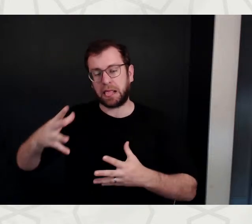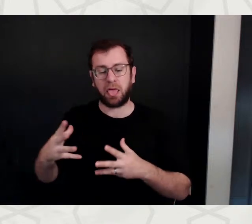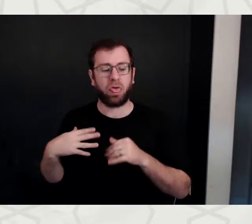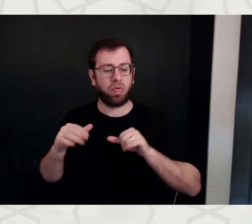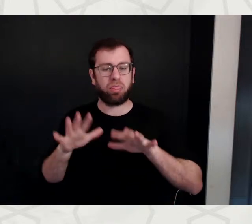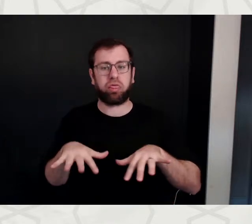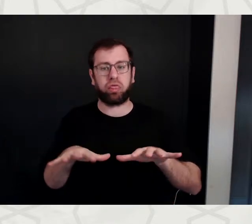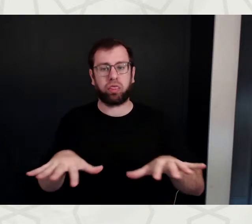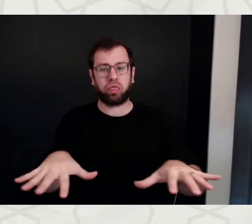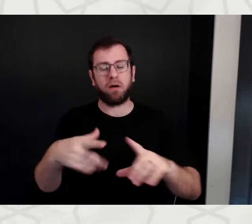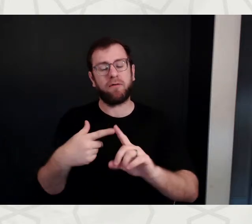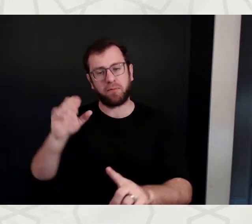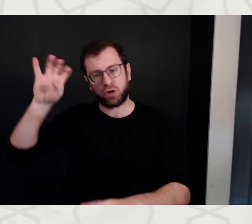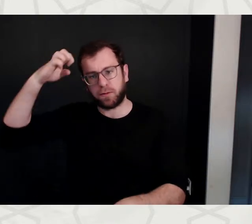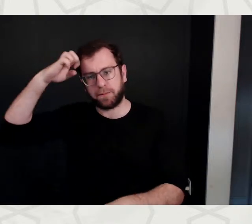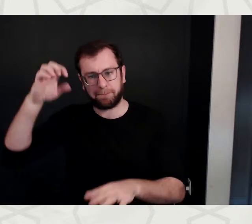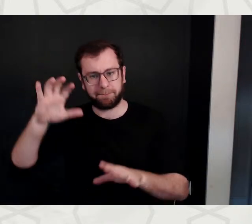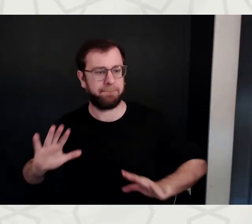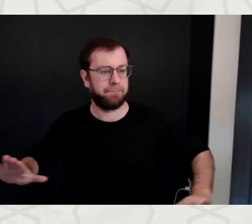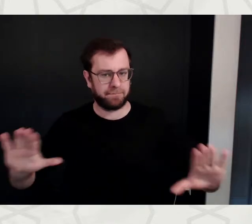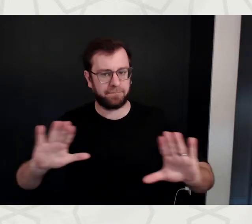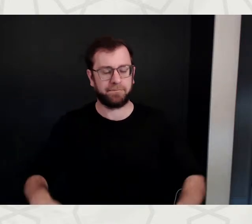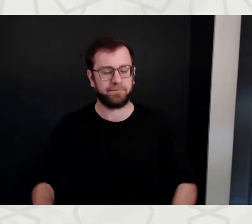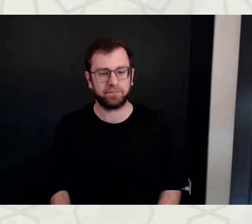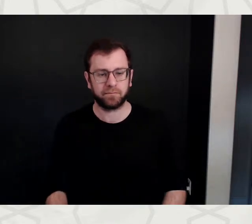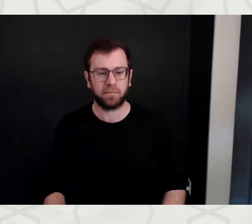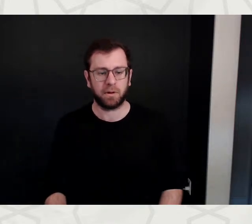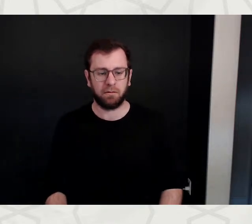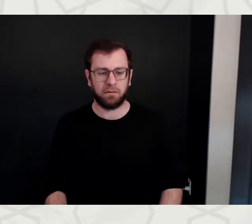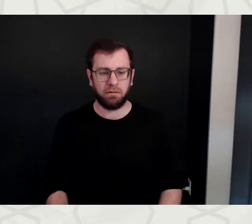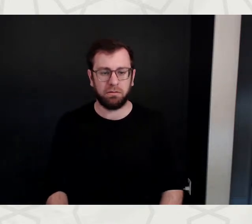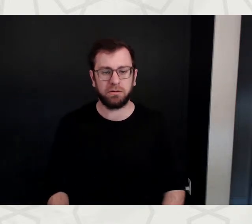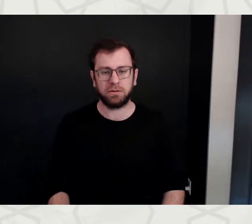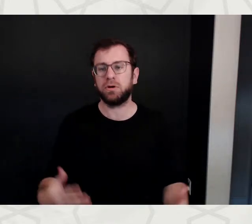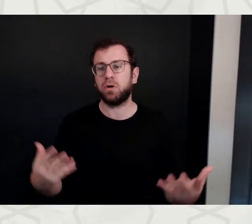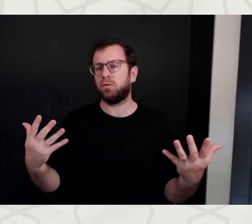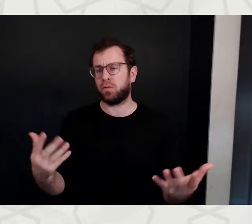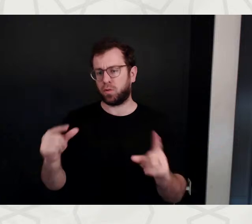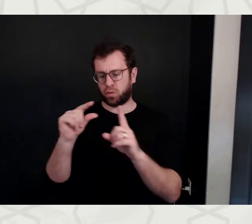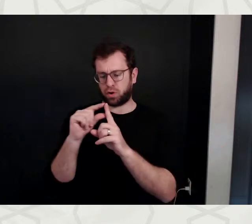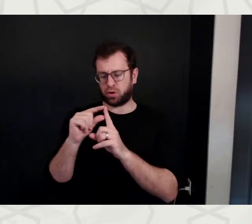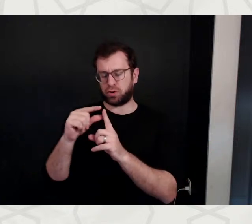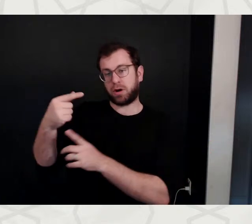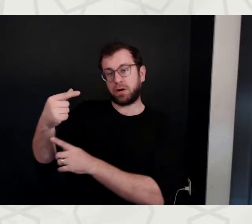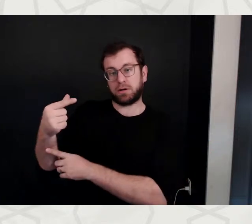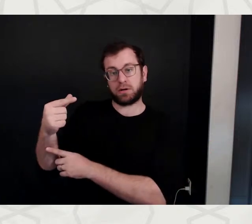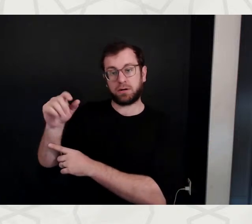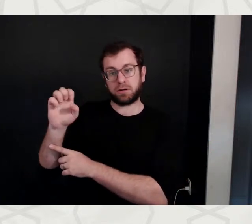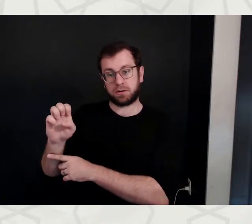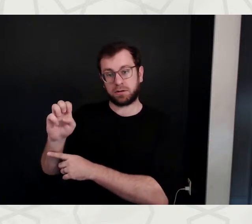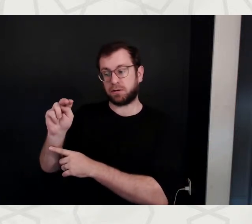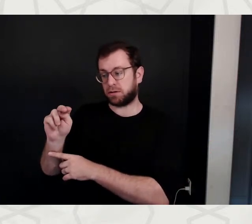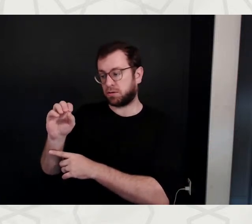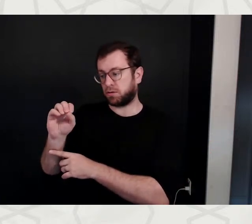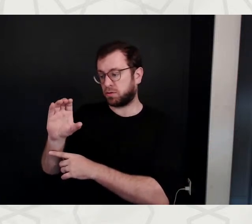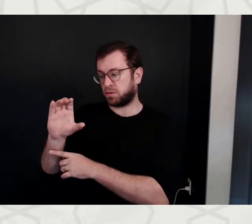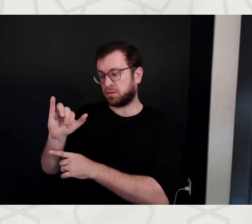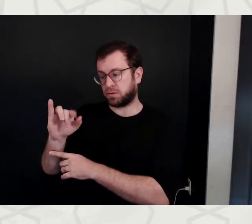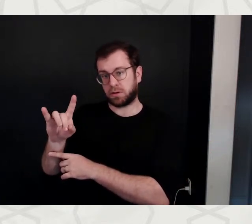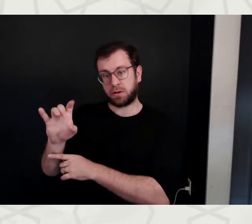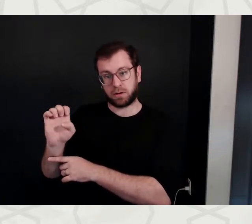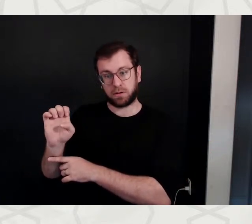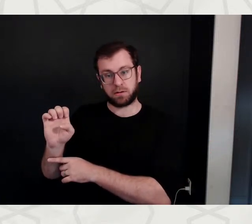the European settlers. So what is this word genocide? What has been uncovered by